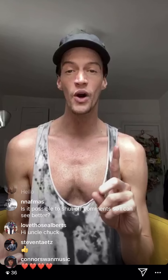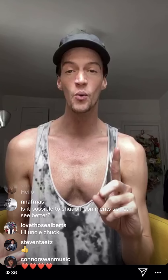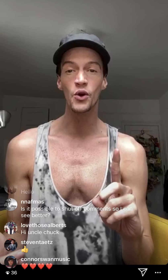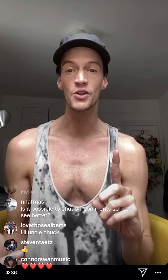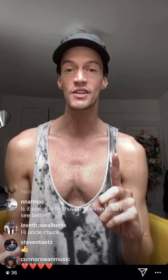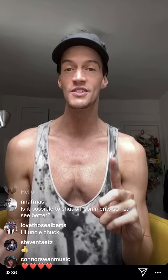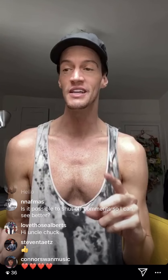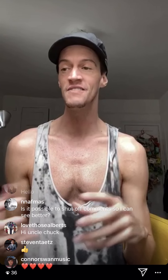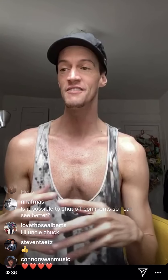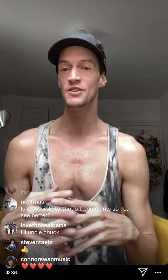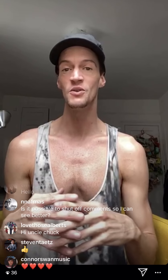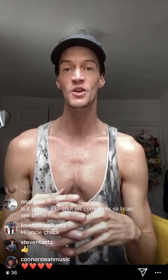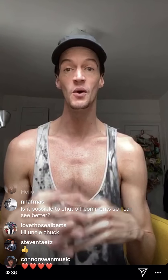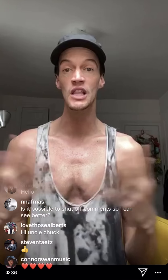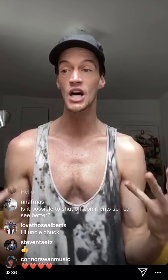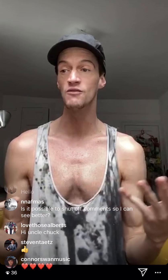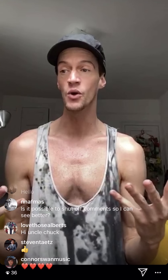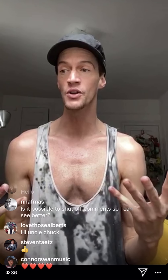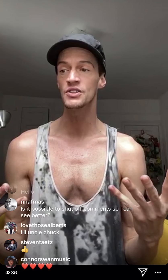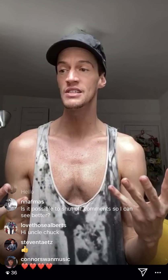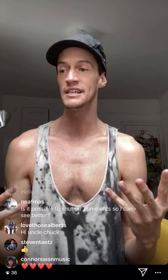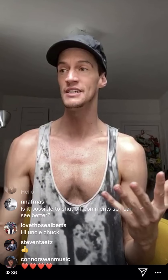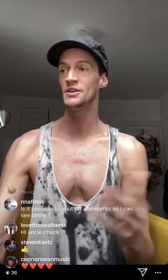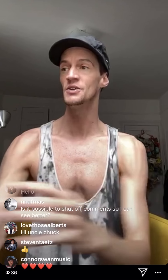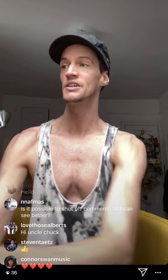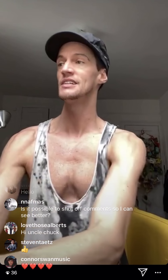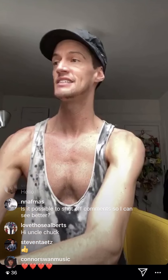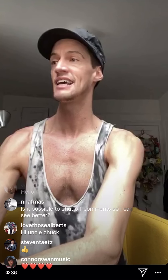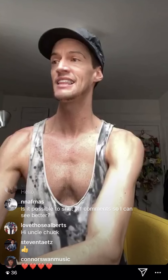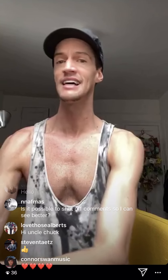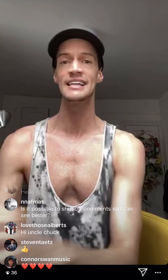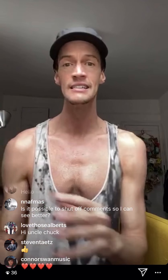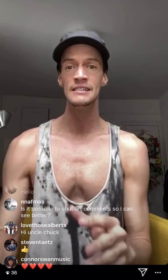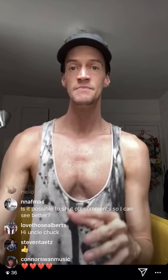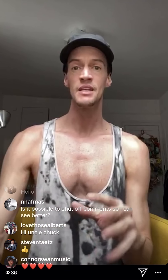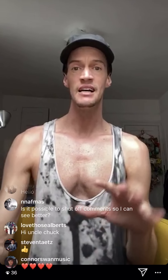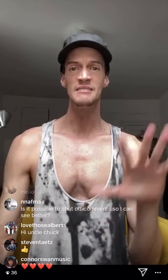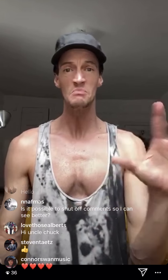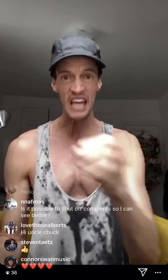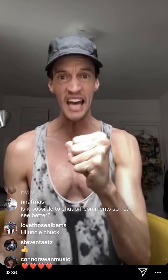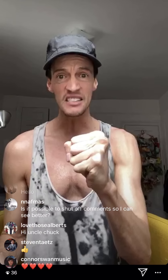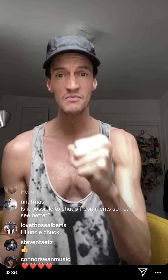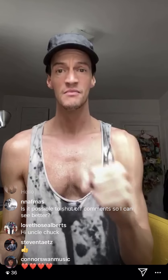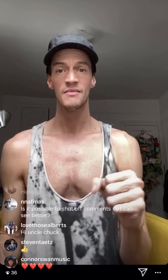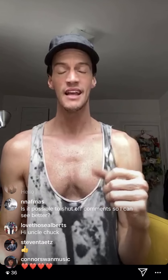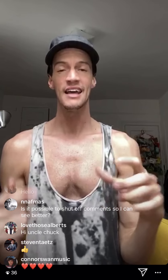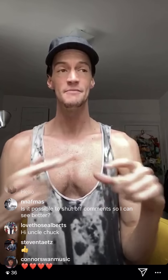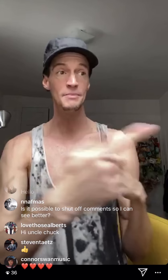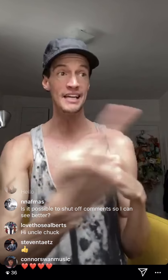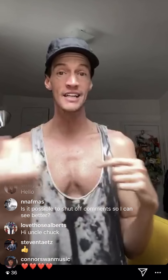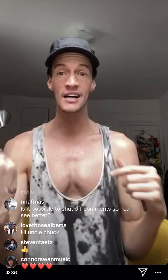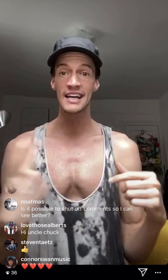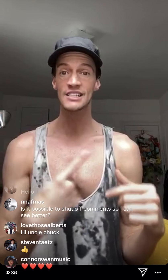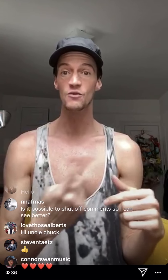word. So even if you don't know a lot of words, you could say get, and maybe in context of what's